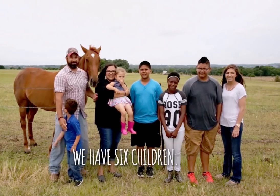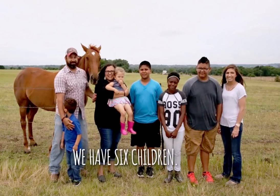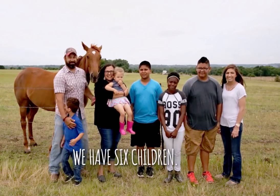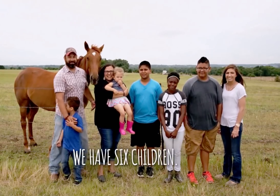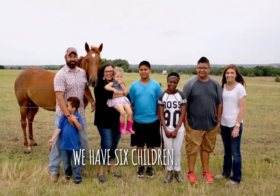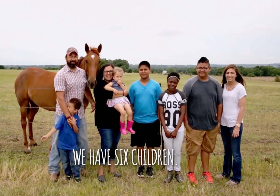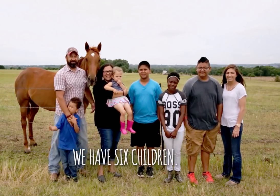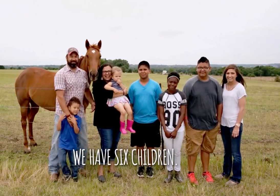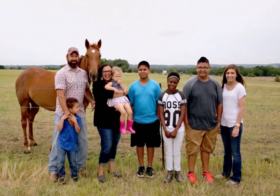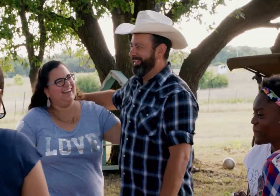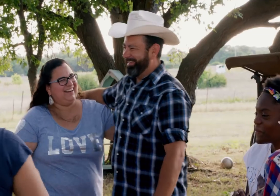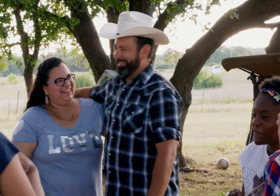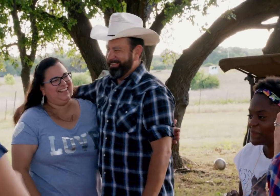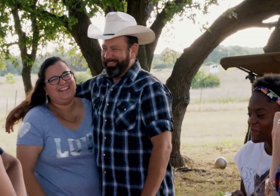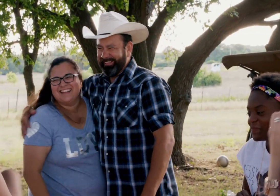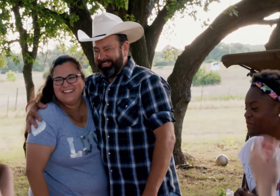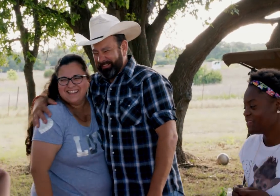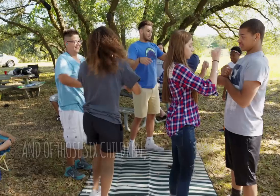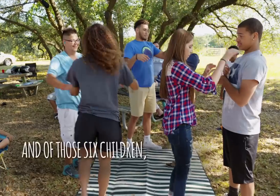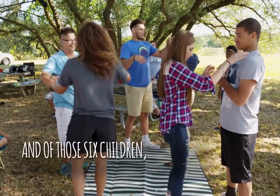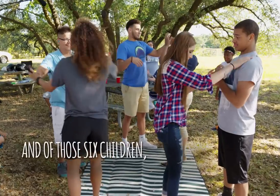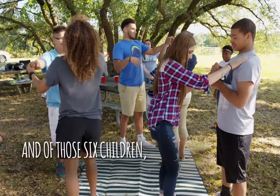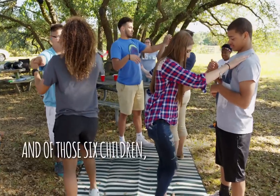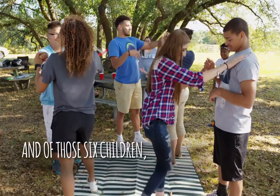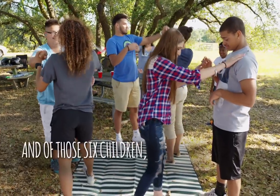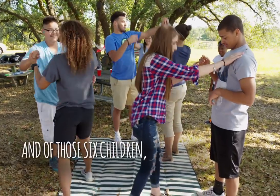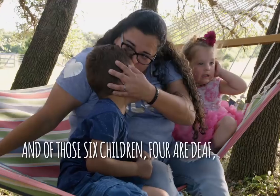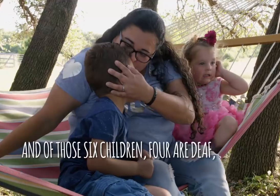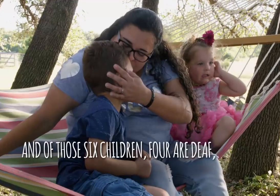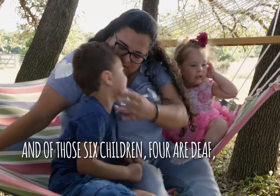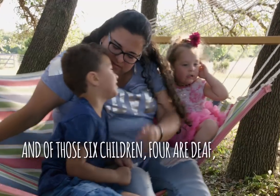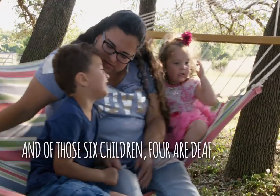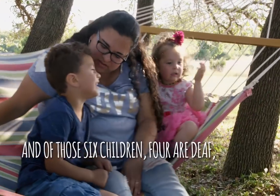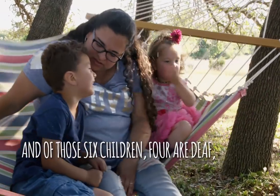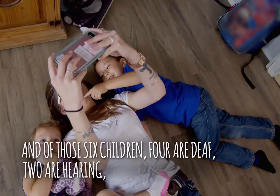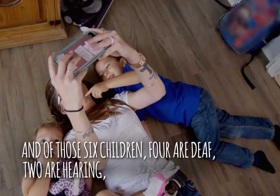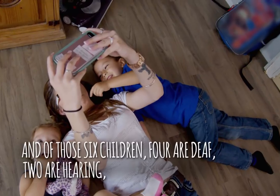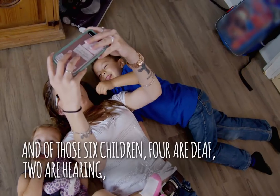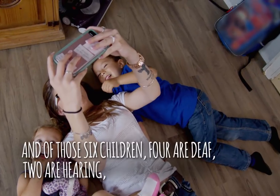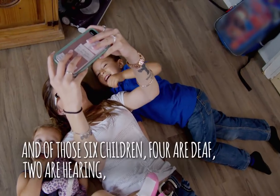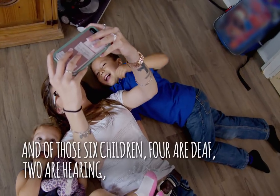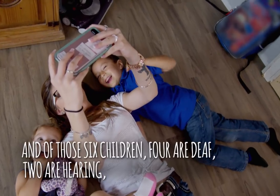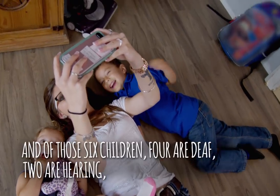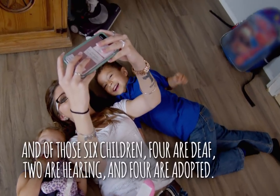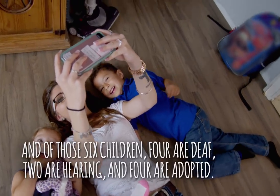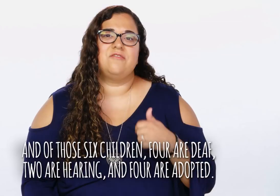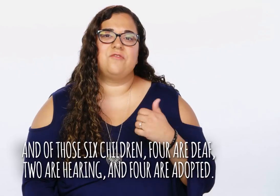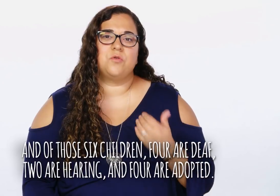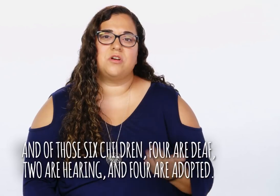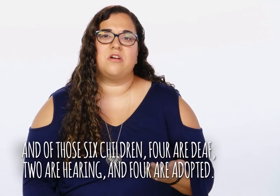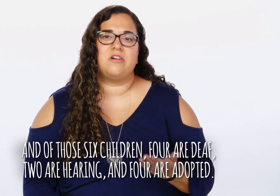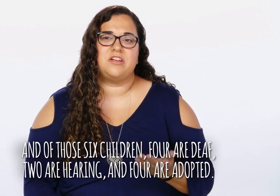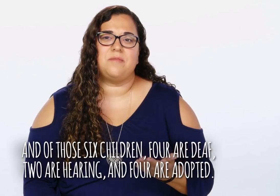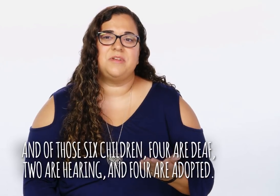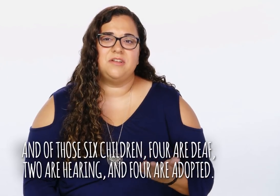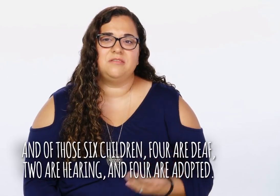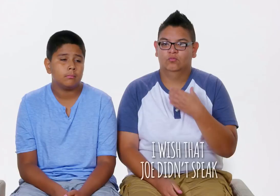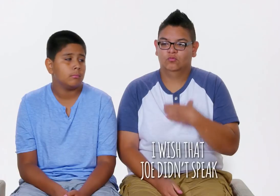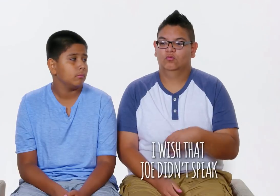have 6 children. And of those 6 children, 4 are deaf, 2 are hearing, and 4 are adopted. I wish